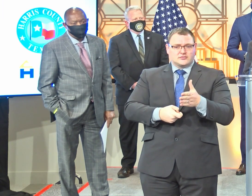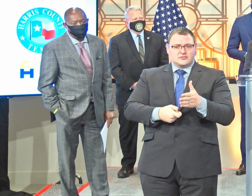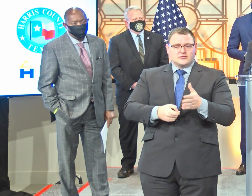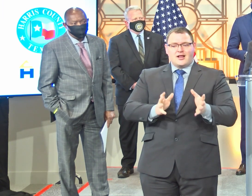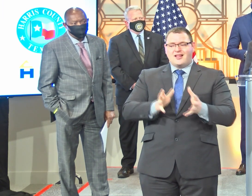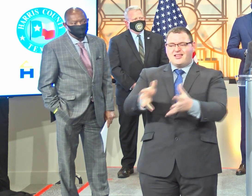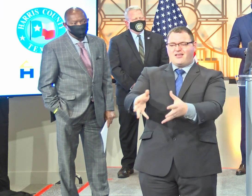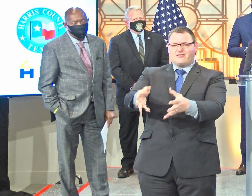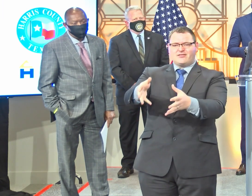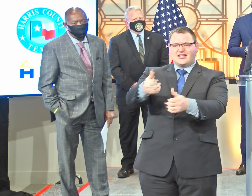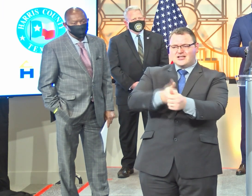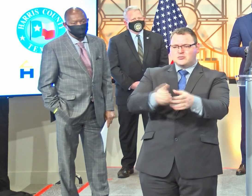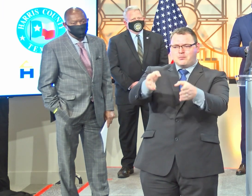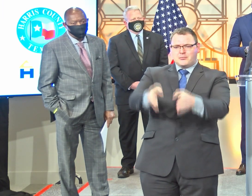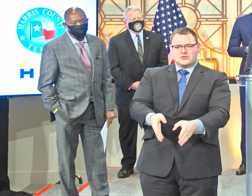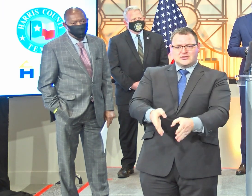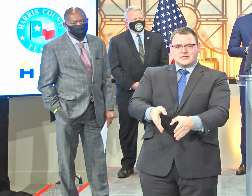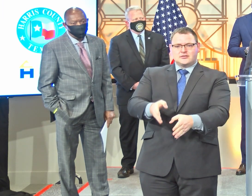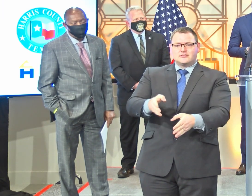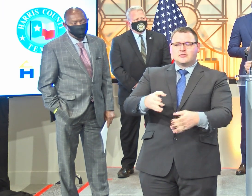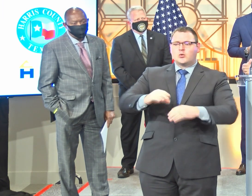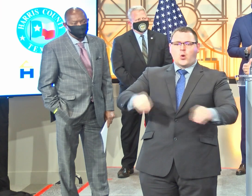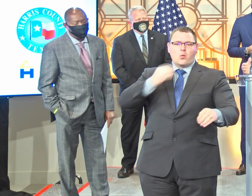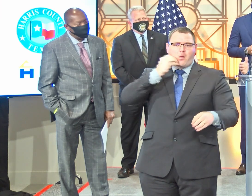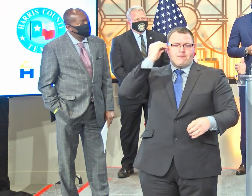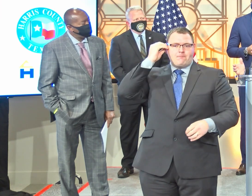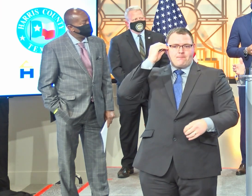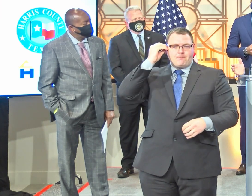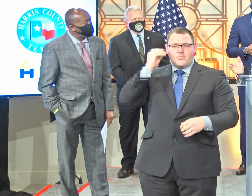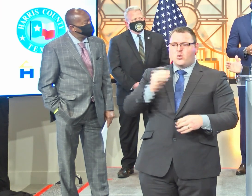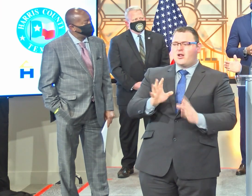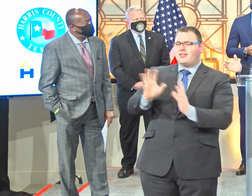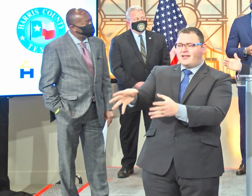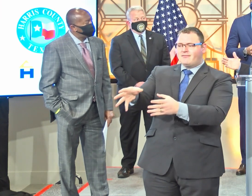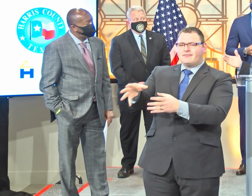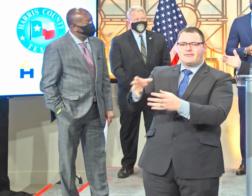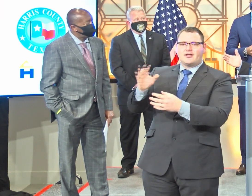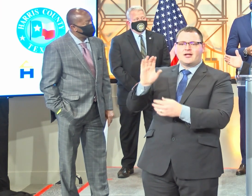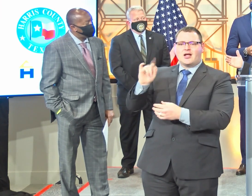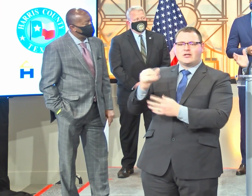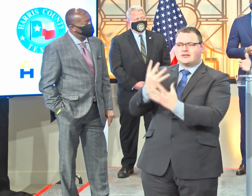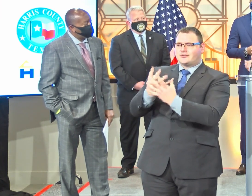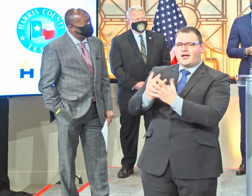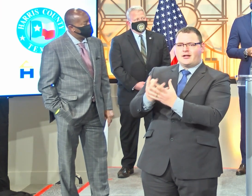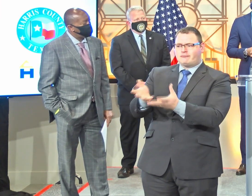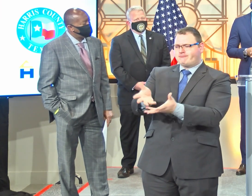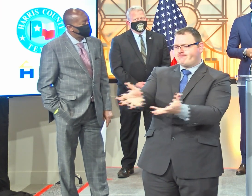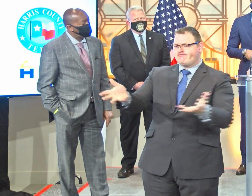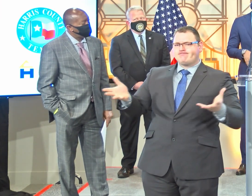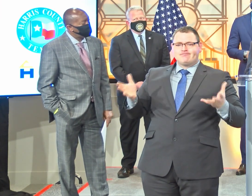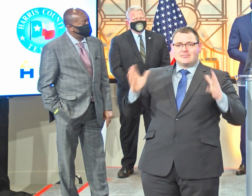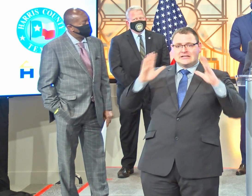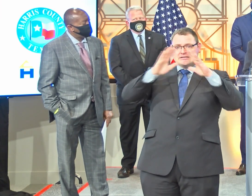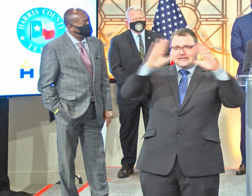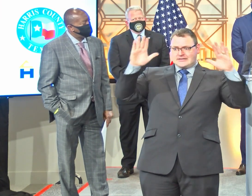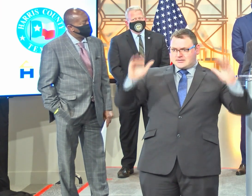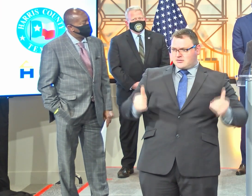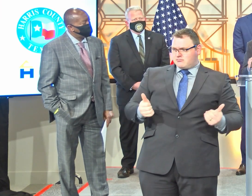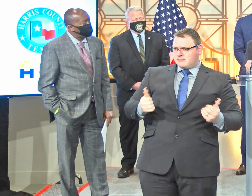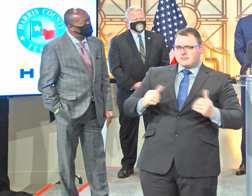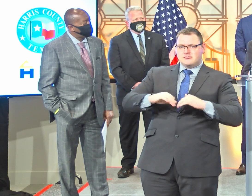we have always been a can-do community, and this is an example that we will continue to do everything